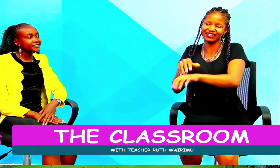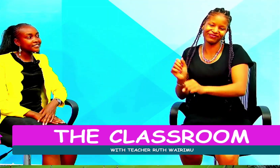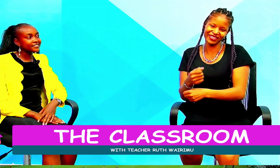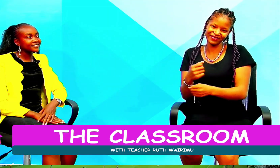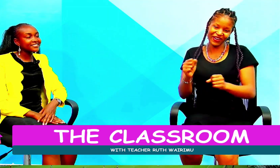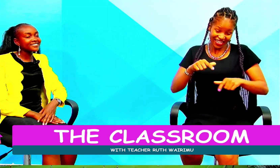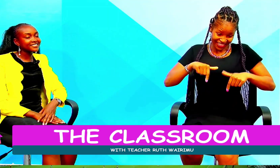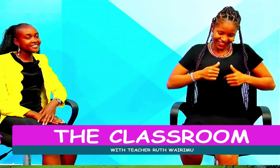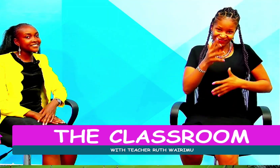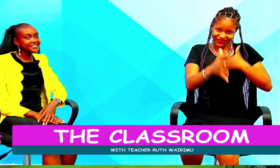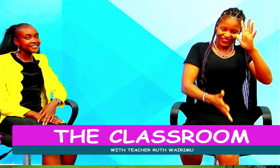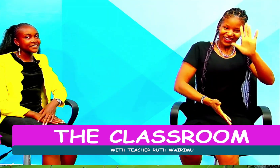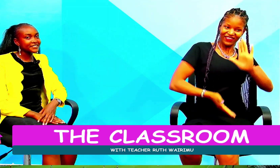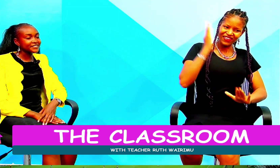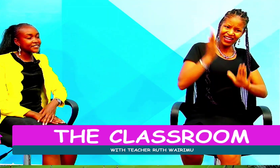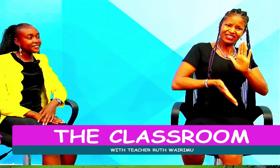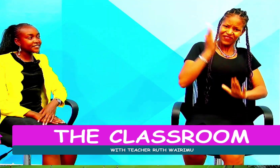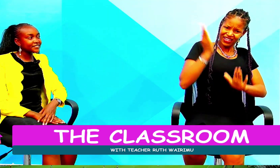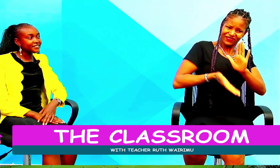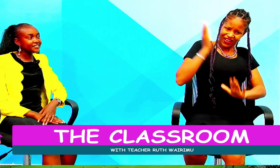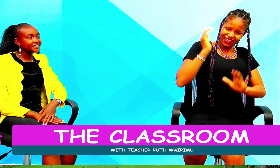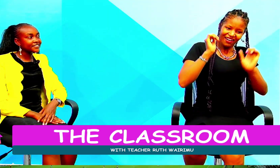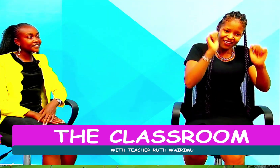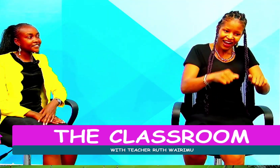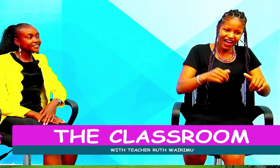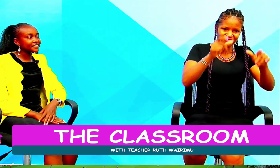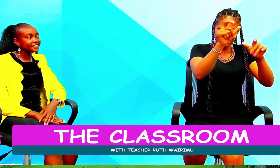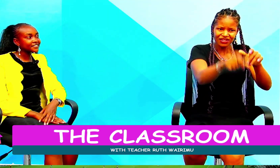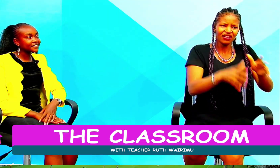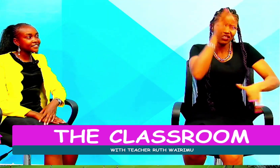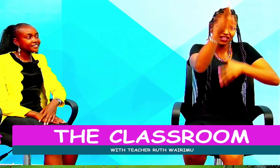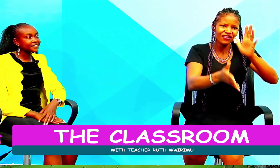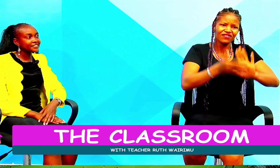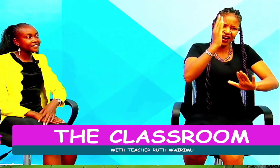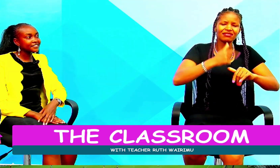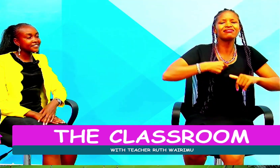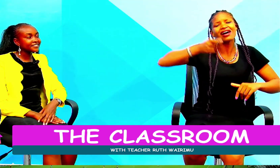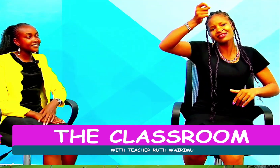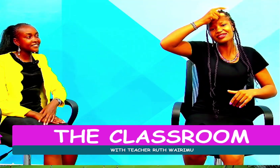I enjoy signing very fast.